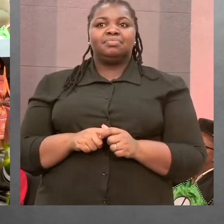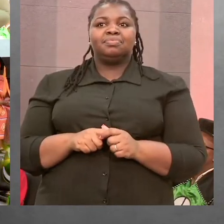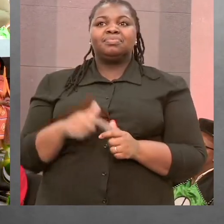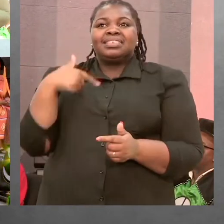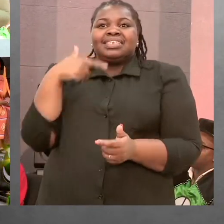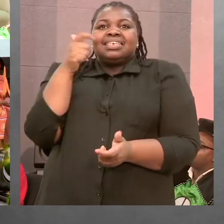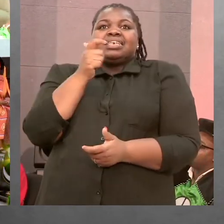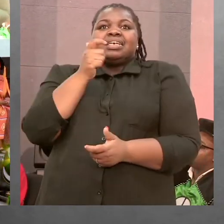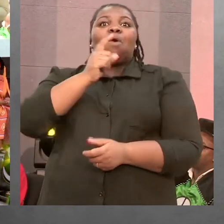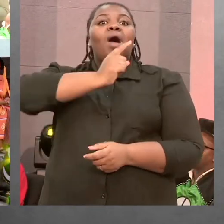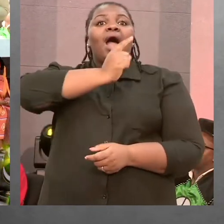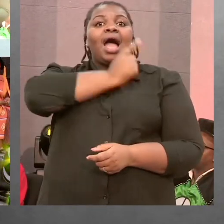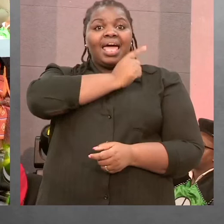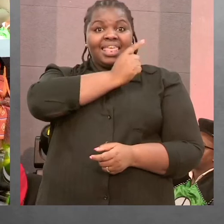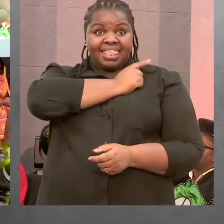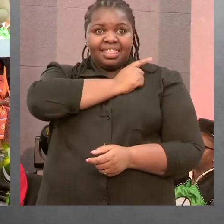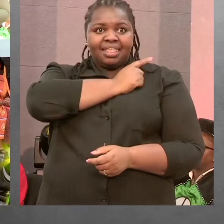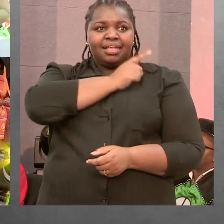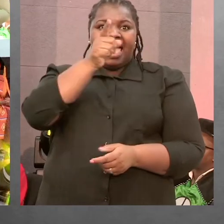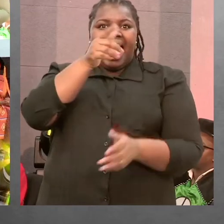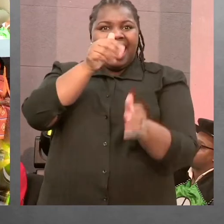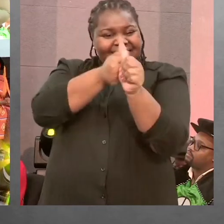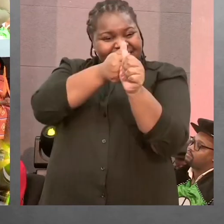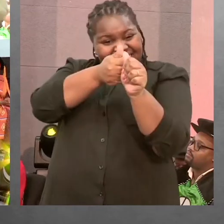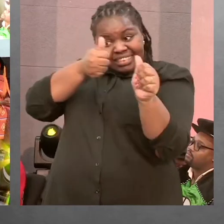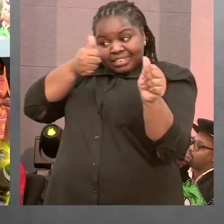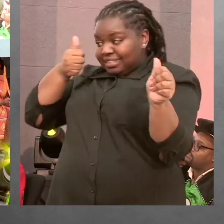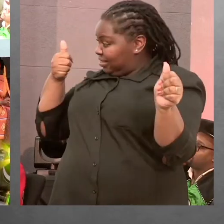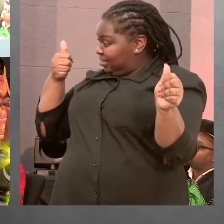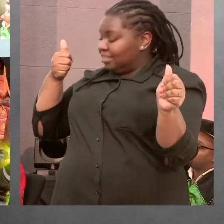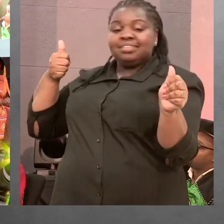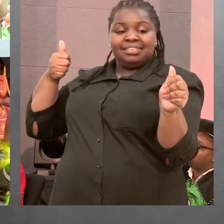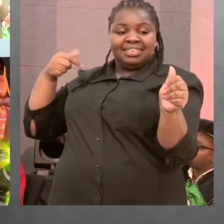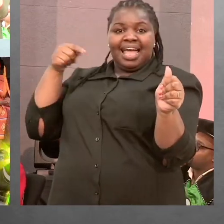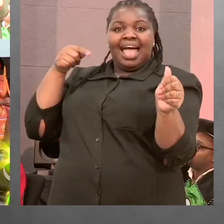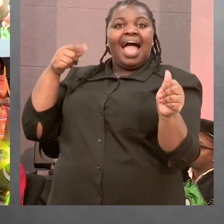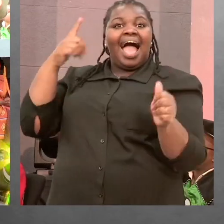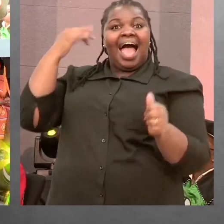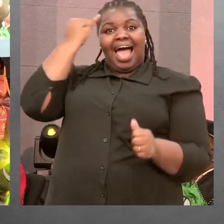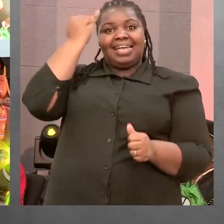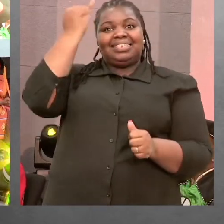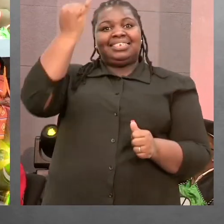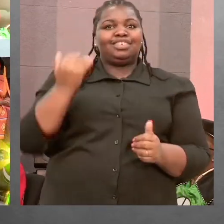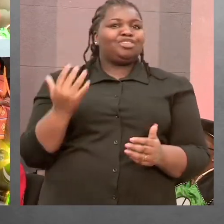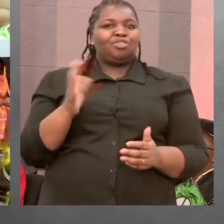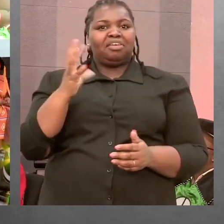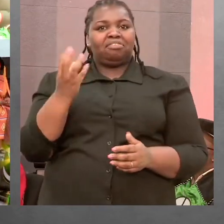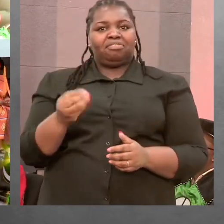I laughed because we have got a backlog of ideas.